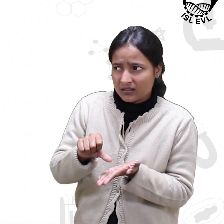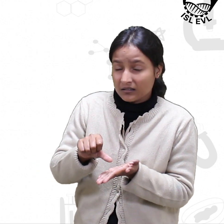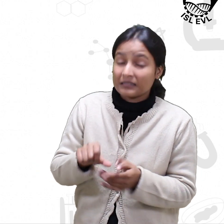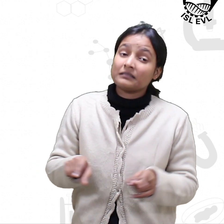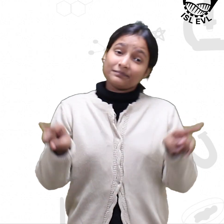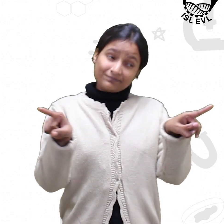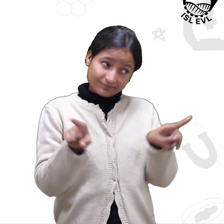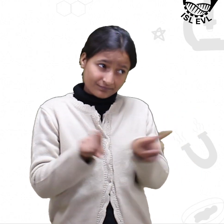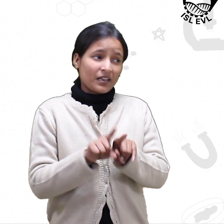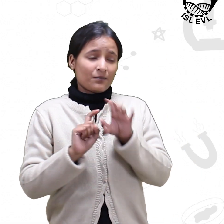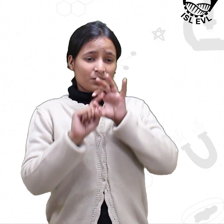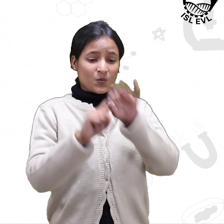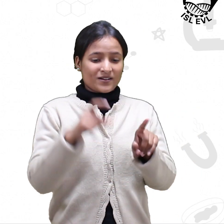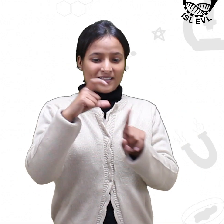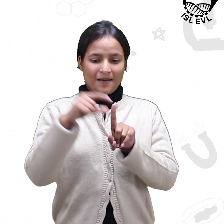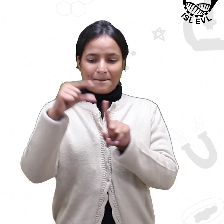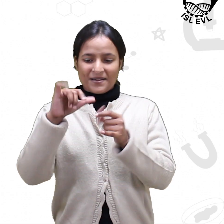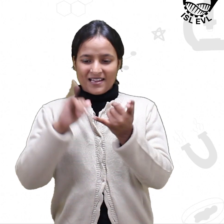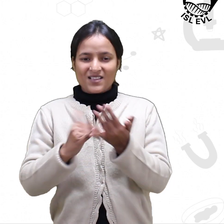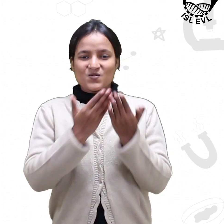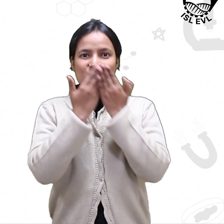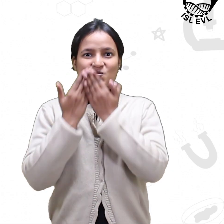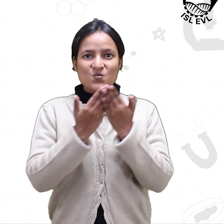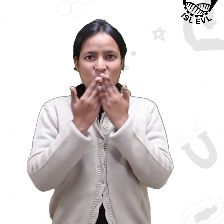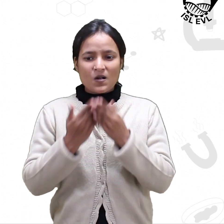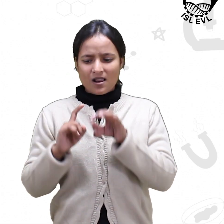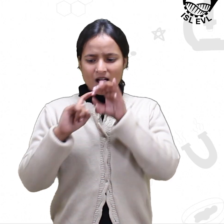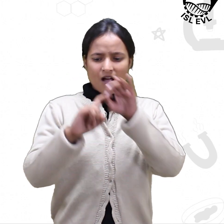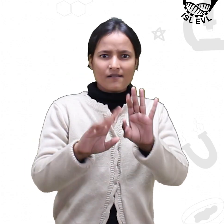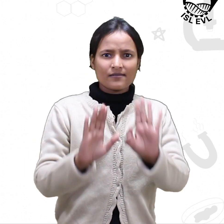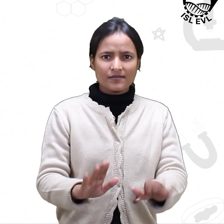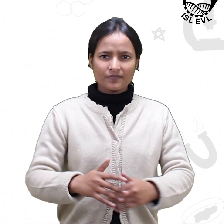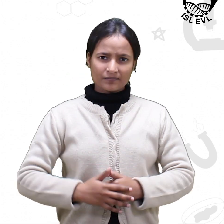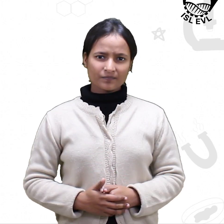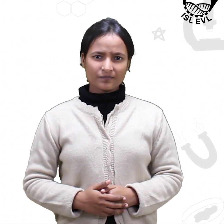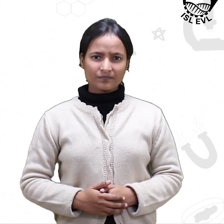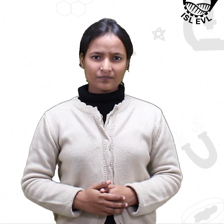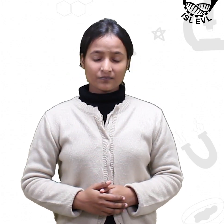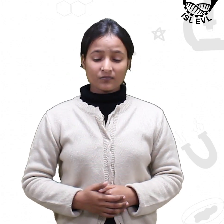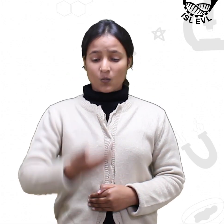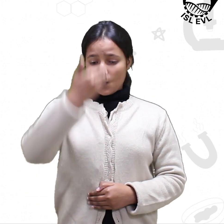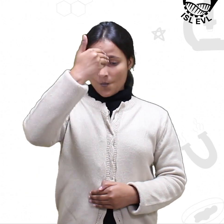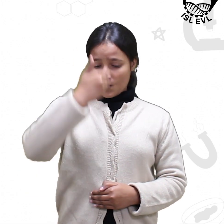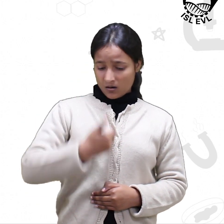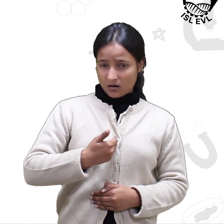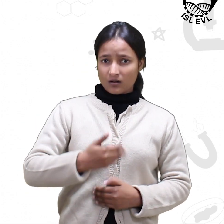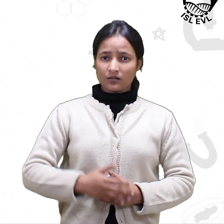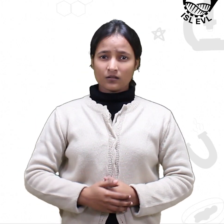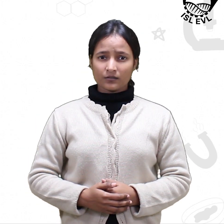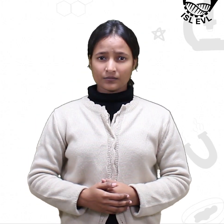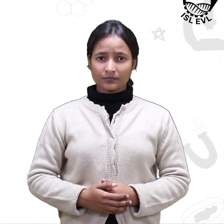curious listeners from DPS Sikandarabad wondered about. Human paralysis. Join Utsuka